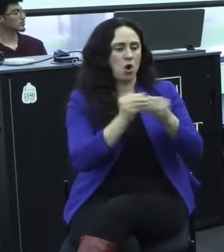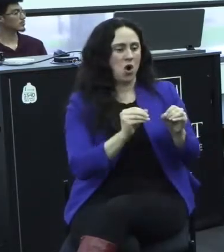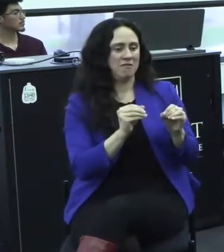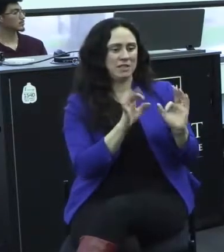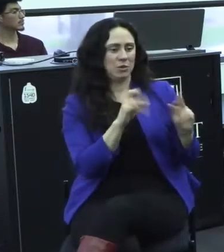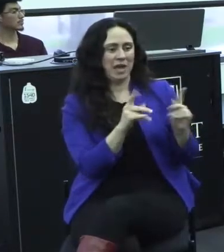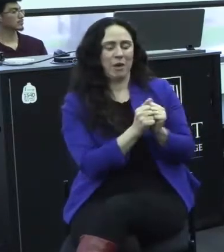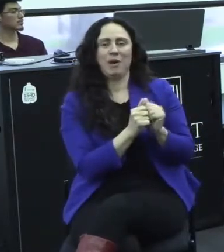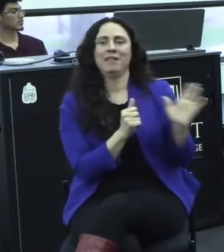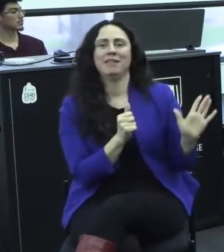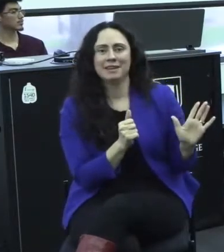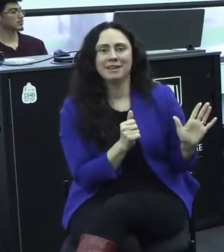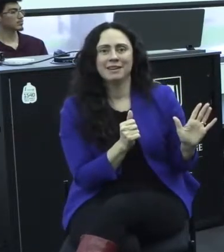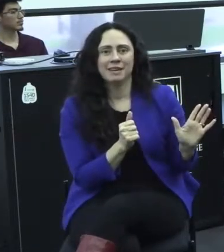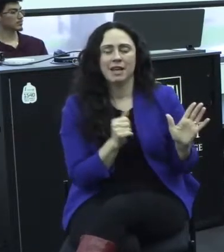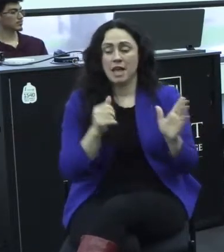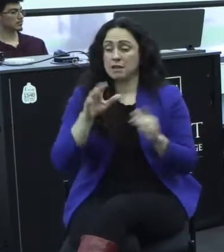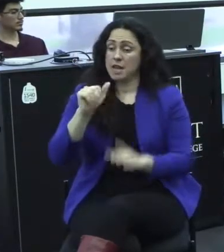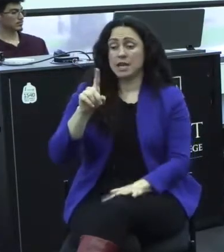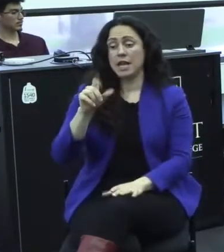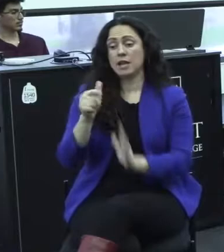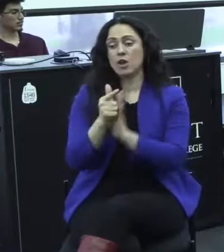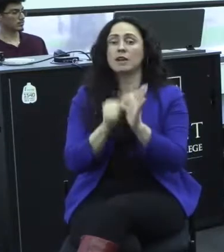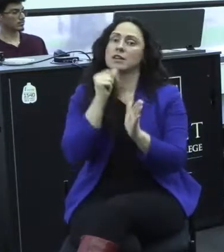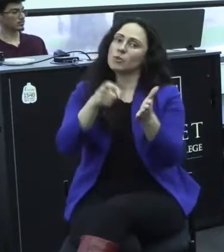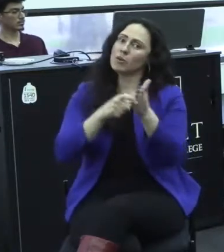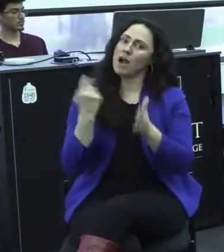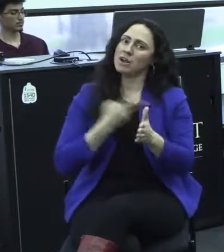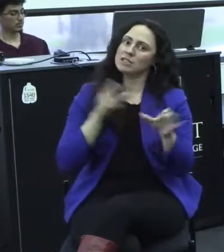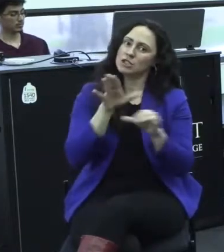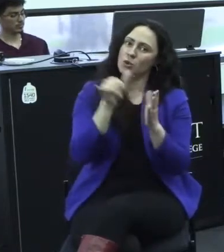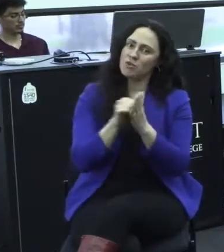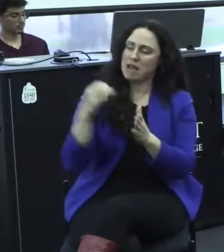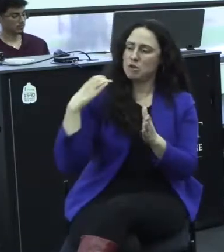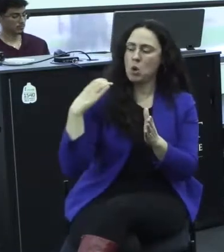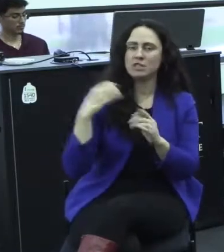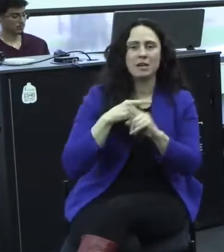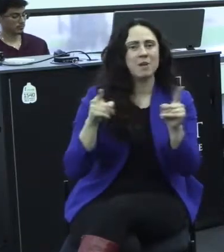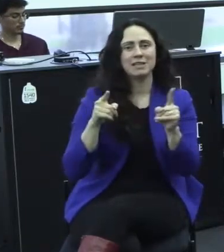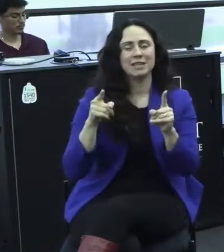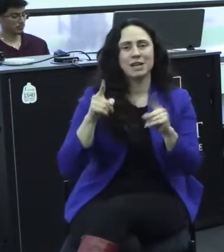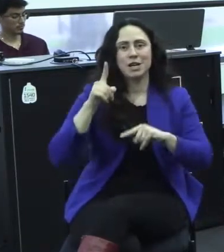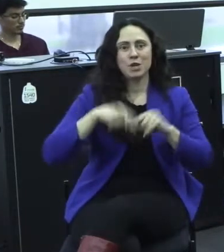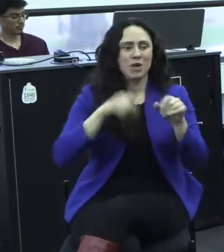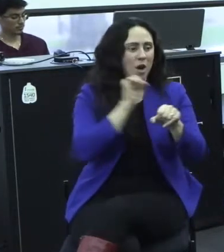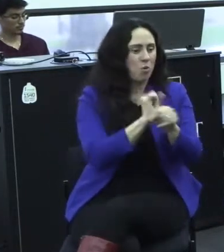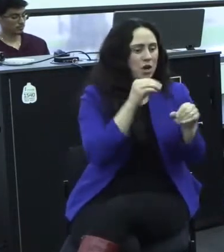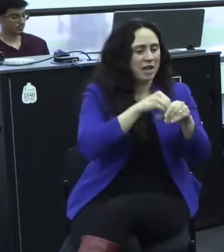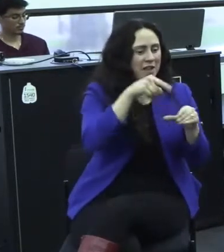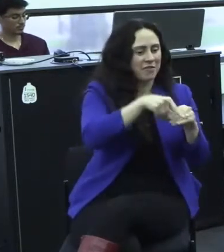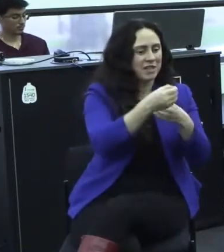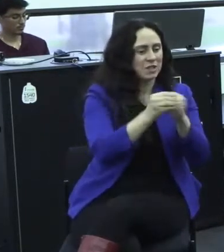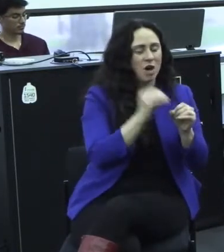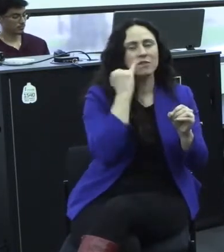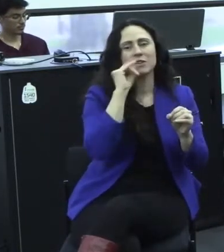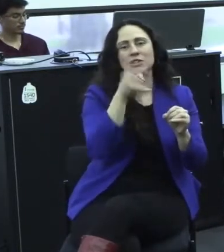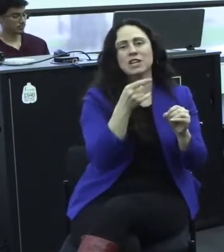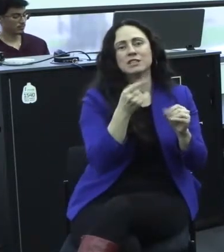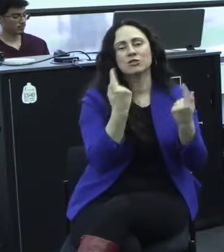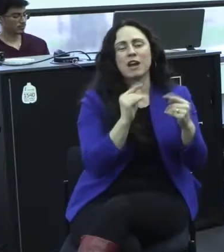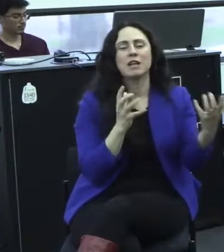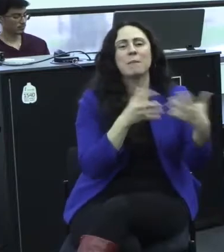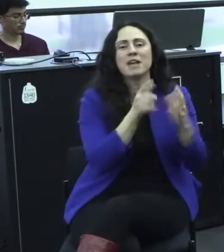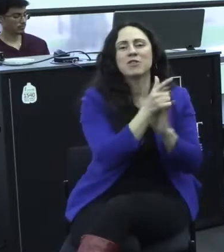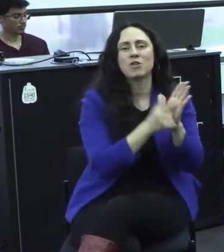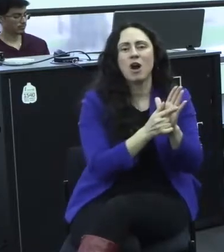comfortably with. And while ADA law doesn't require us to do that, you can't work in this office if you're just trying to meet the law. You have to meet the